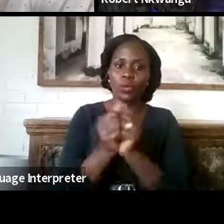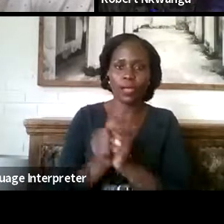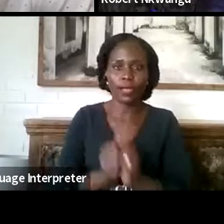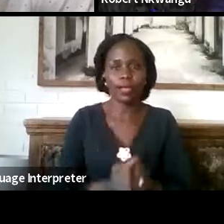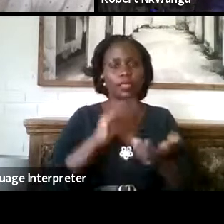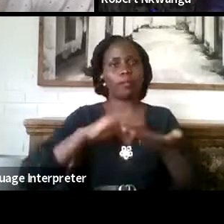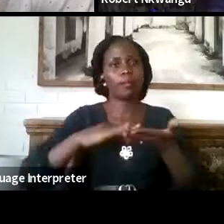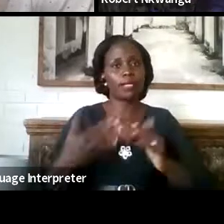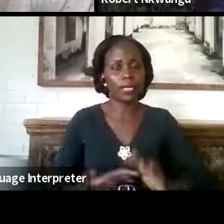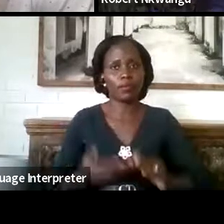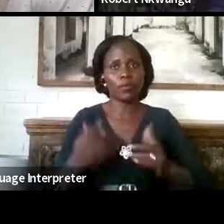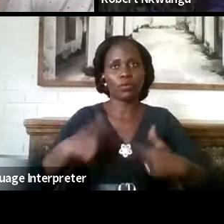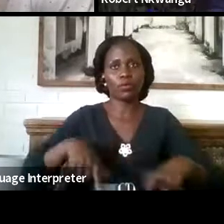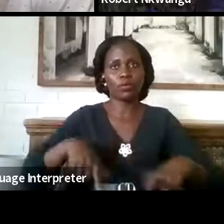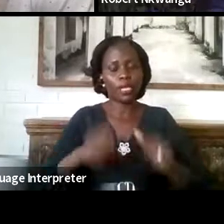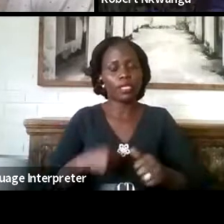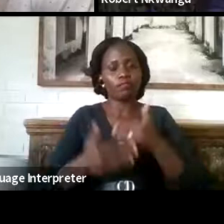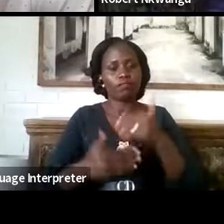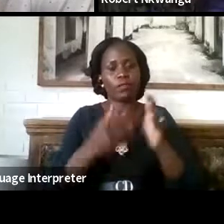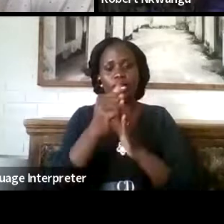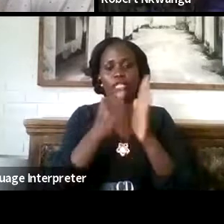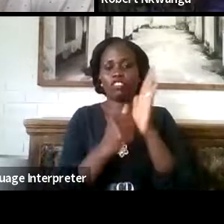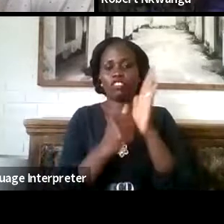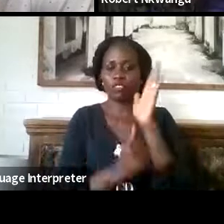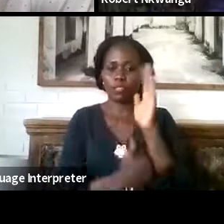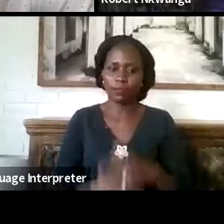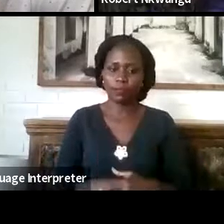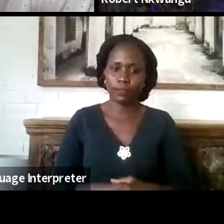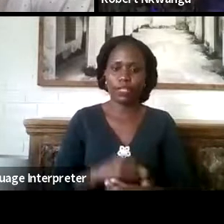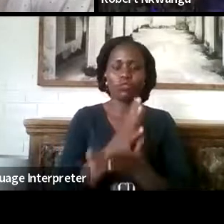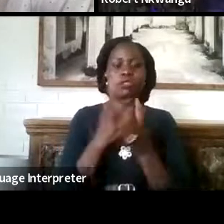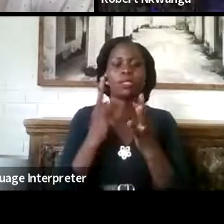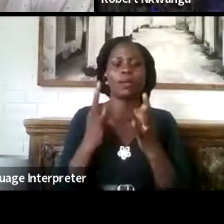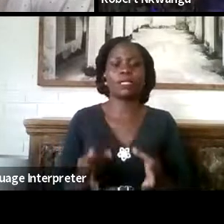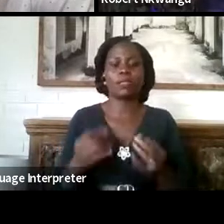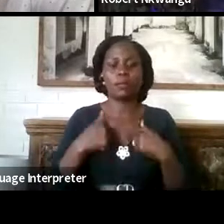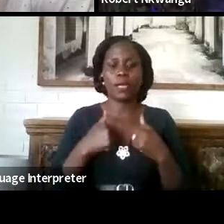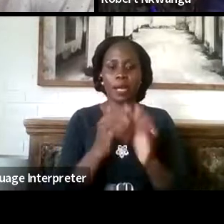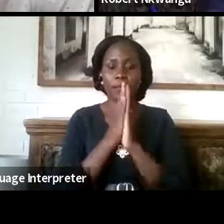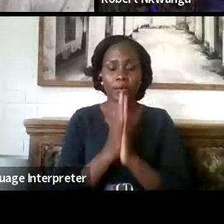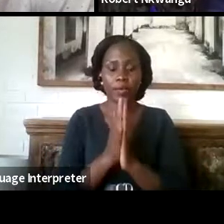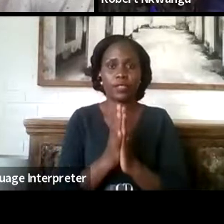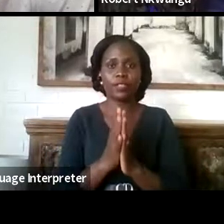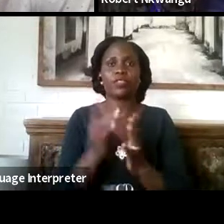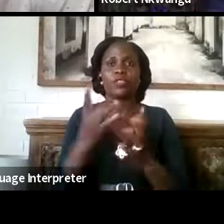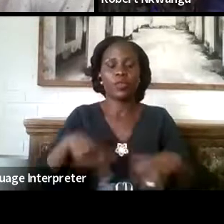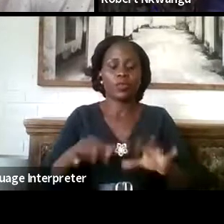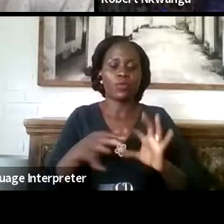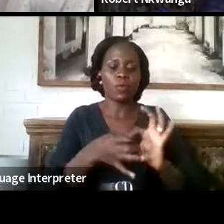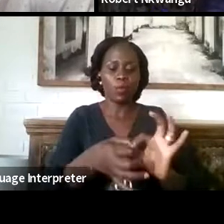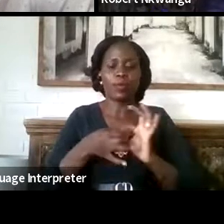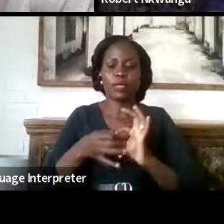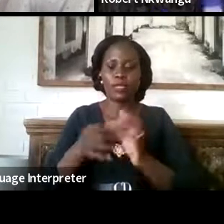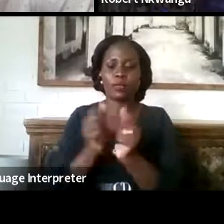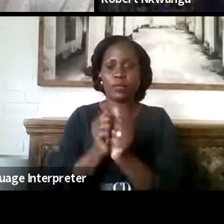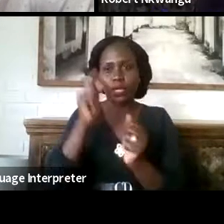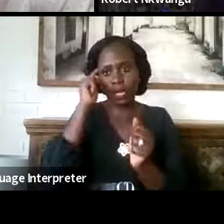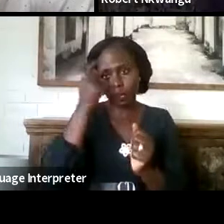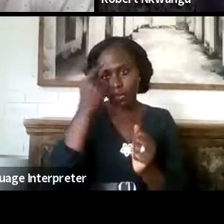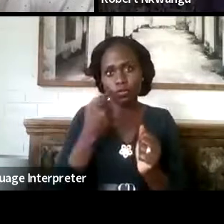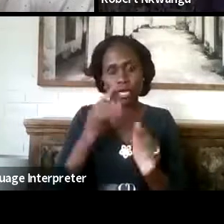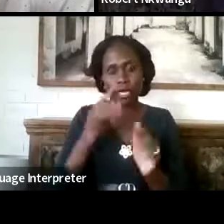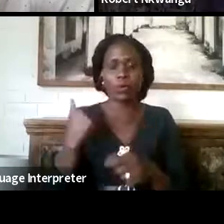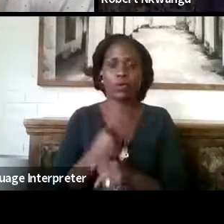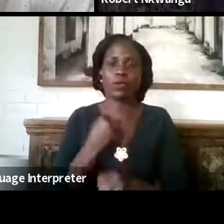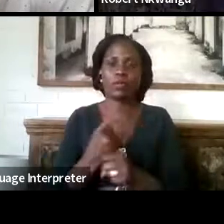agenda to something. And I would pray that we cooperate with the government to see how we can work together.